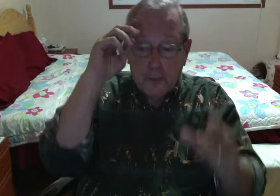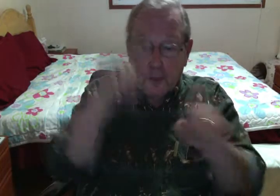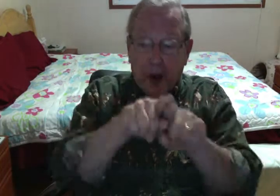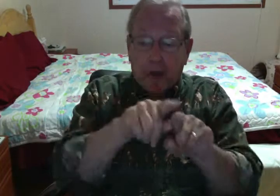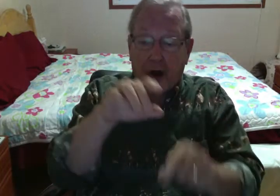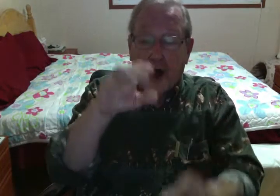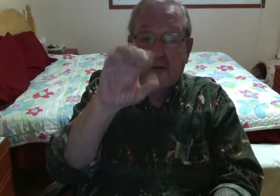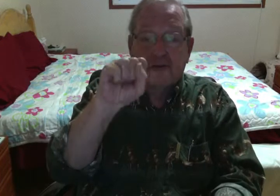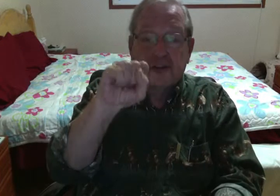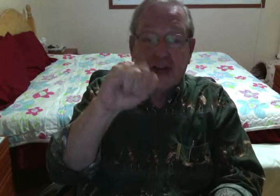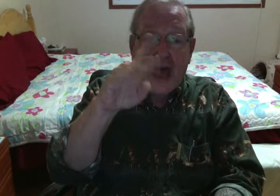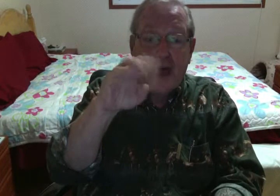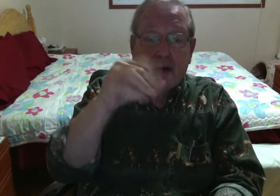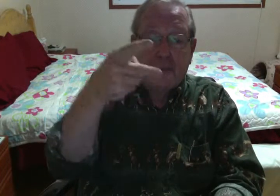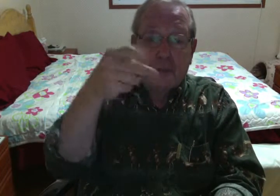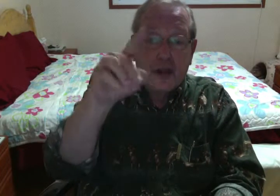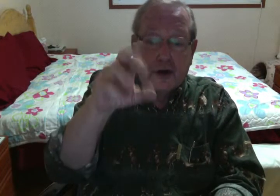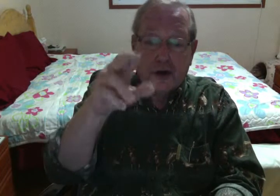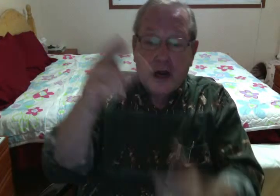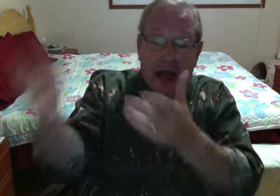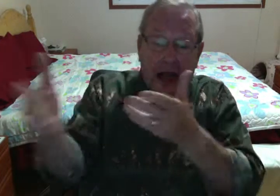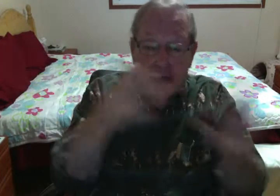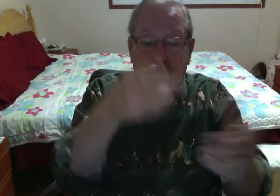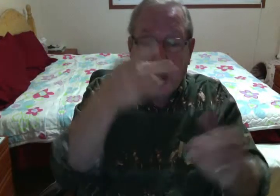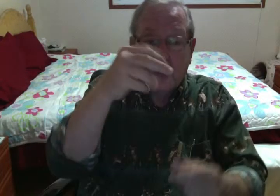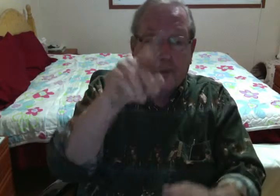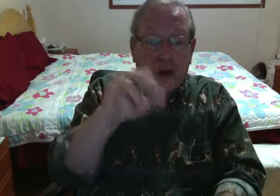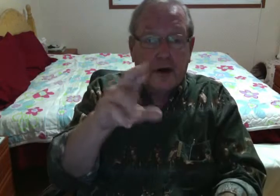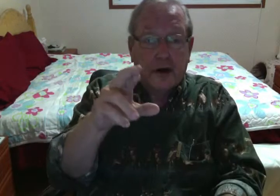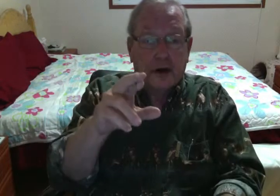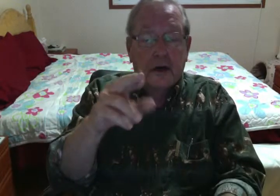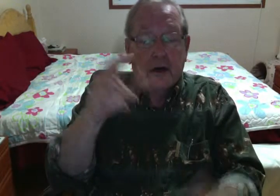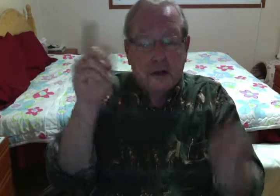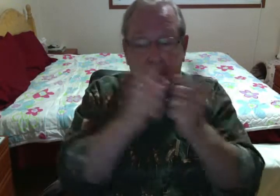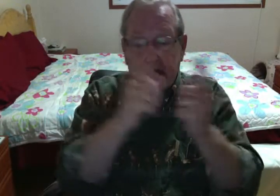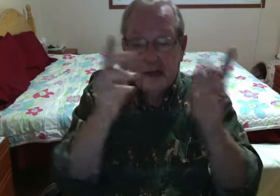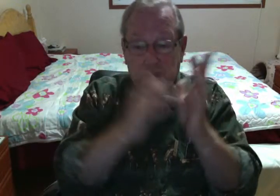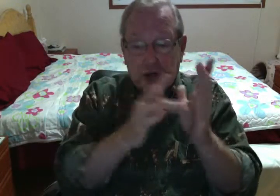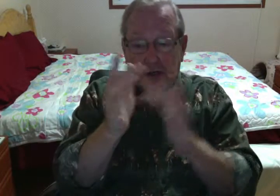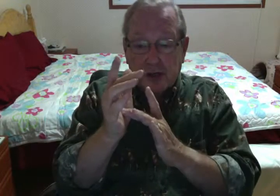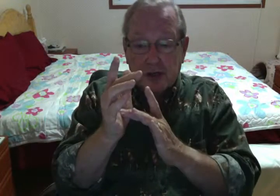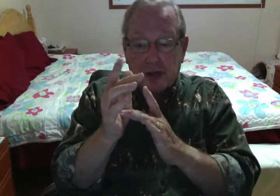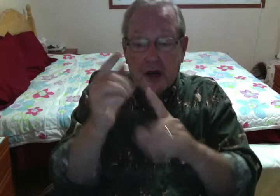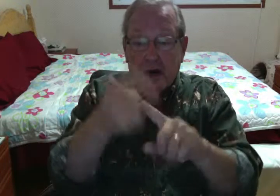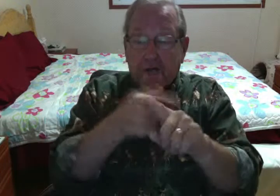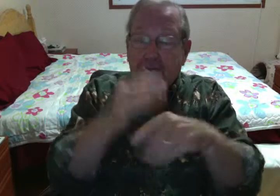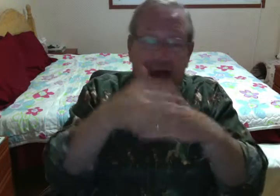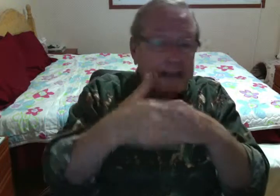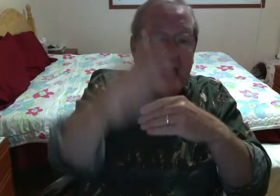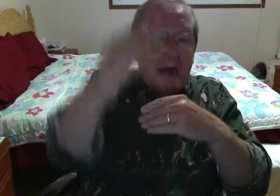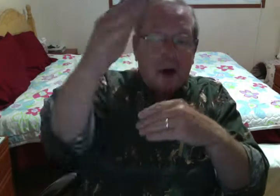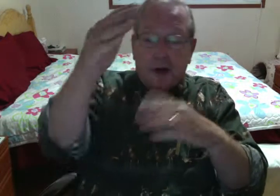brother of Simon Peter, and he brought Peter to meet Jesus. From that time on,